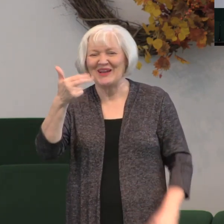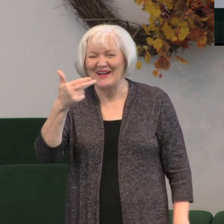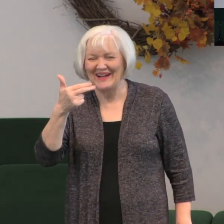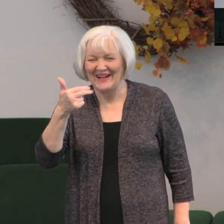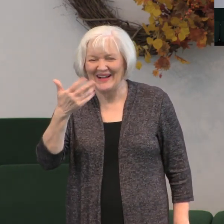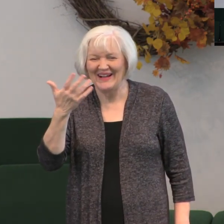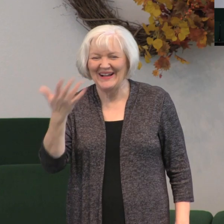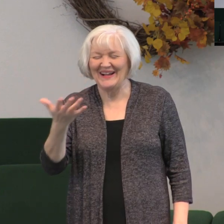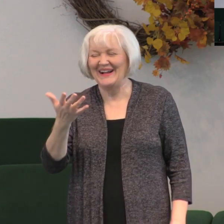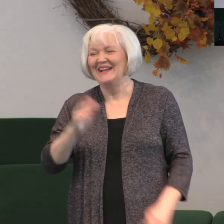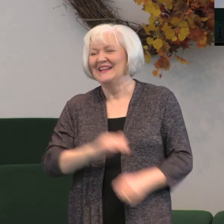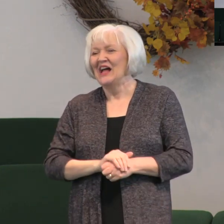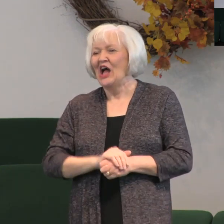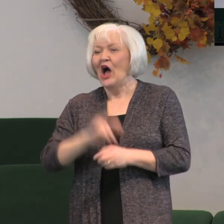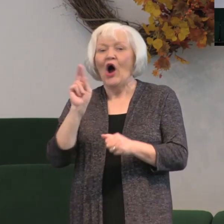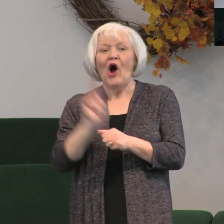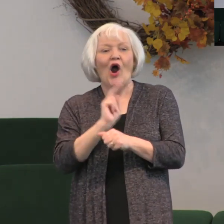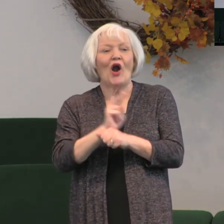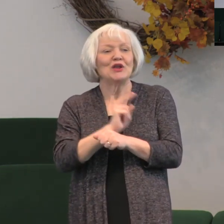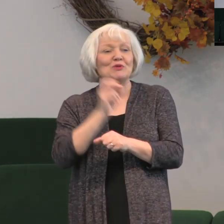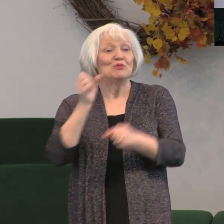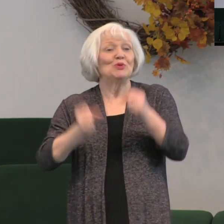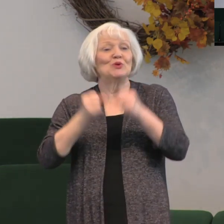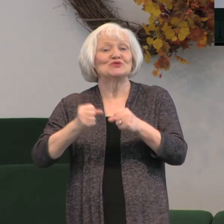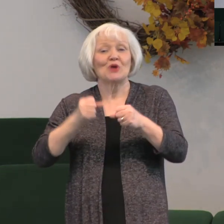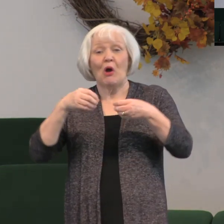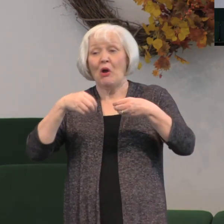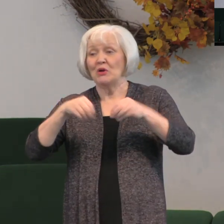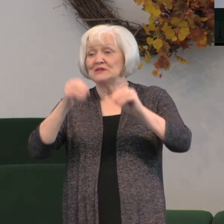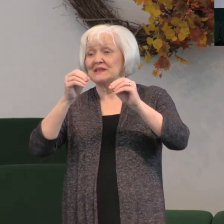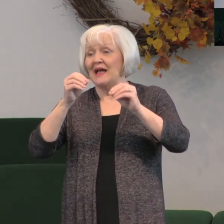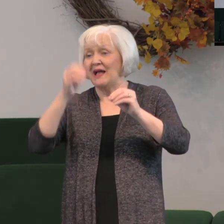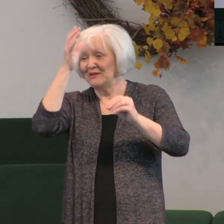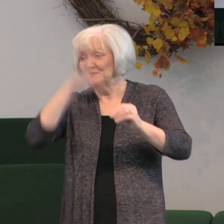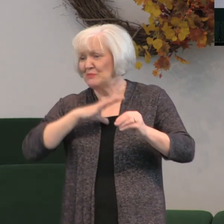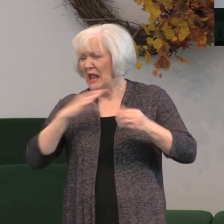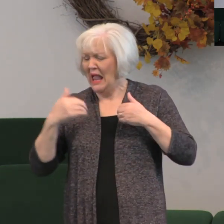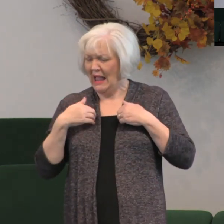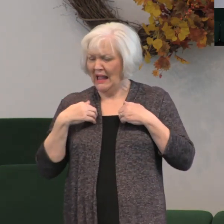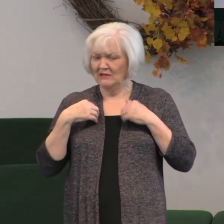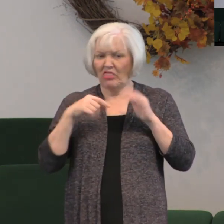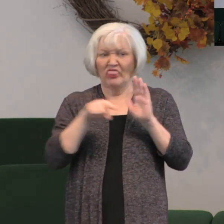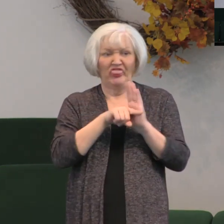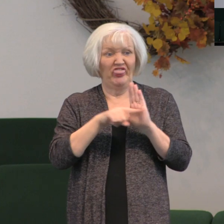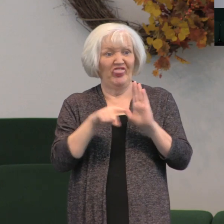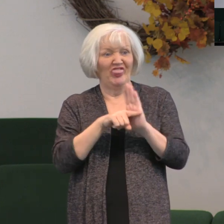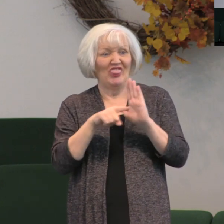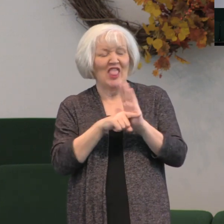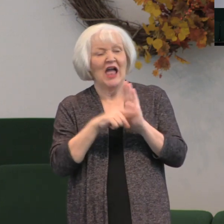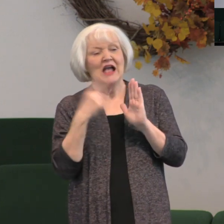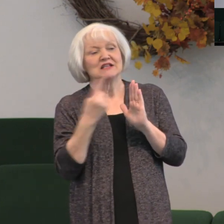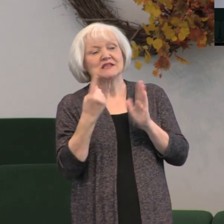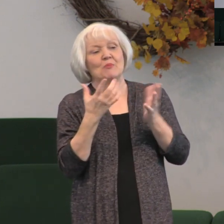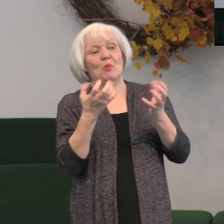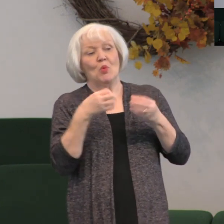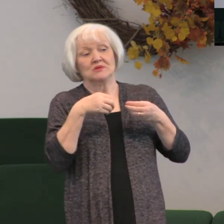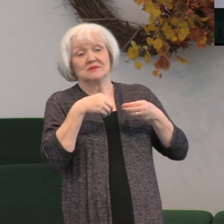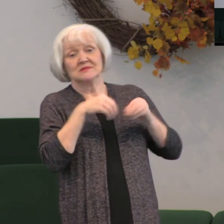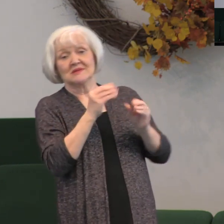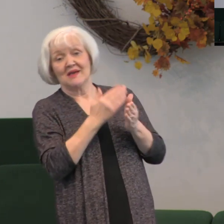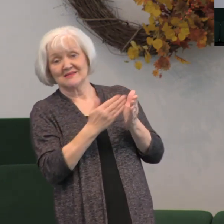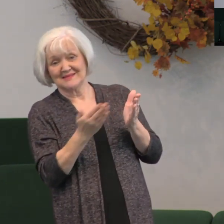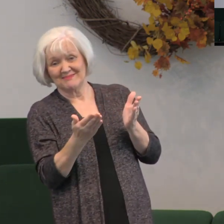or used car salesman kind of has a negative connotation to it doesn't it that you've got somebody trying to sell you something